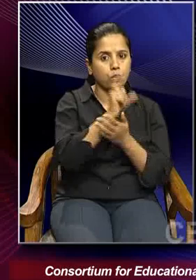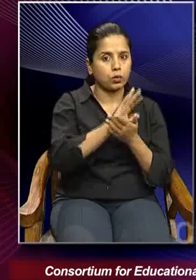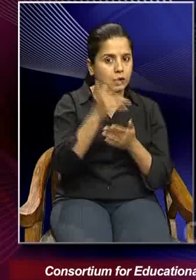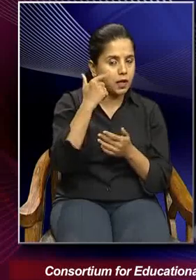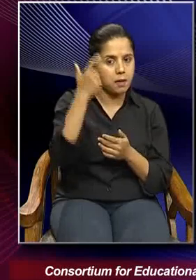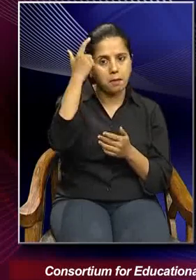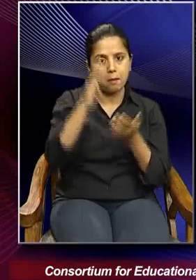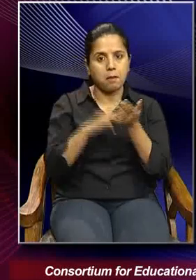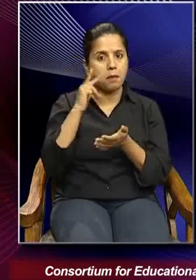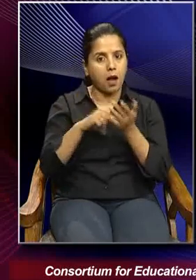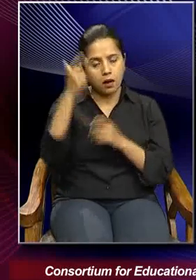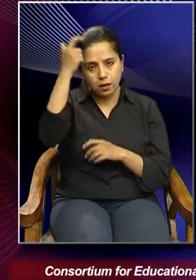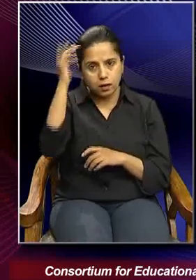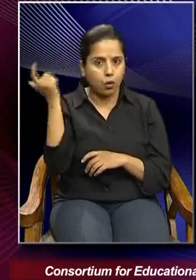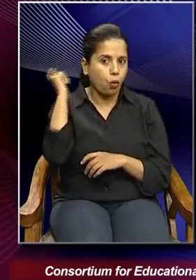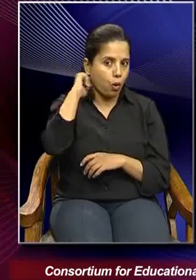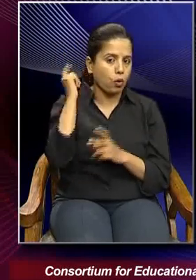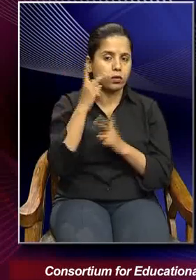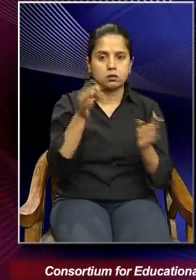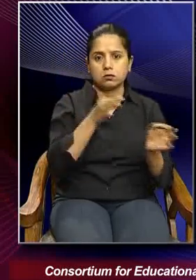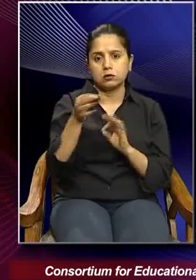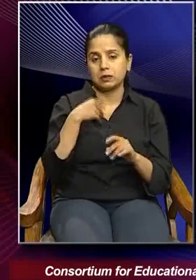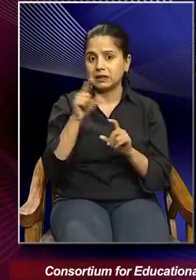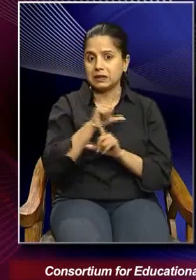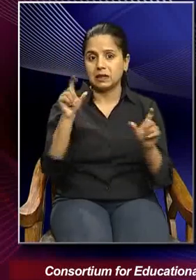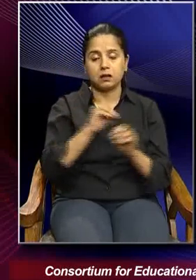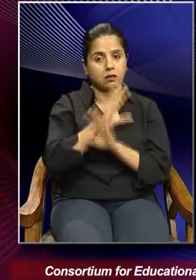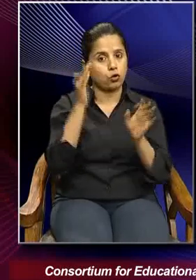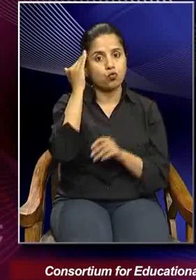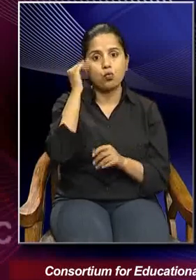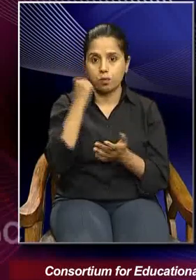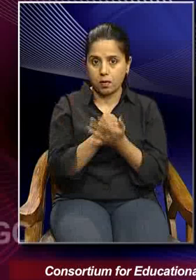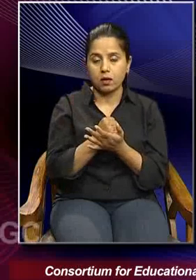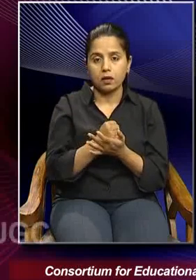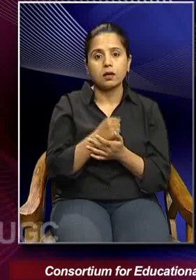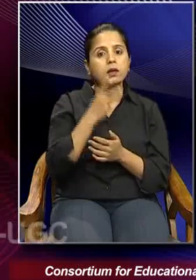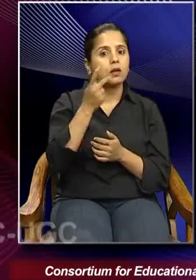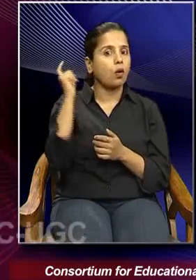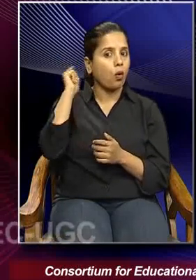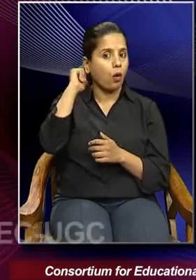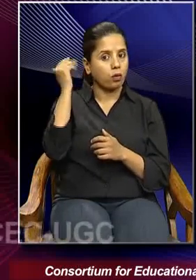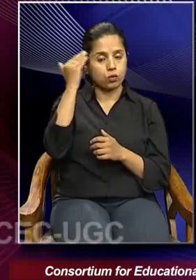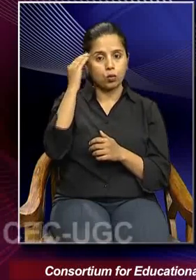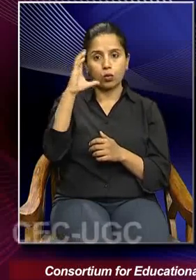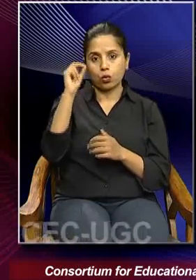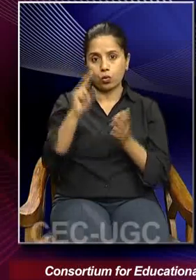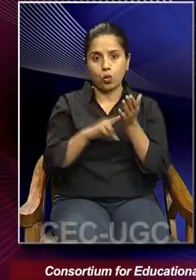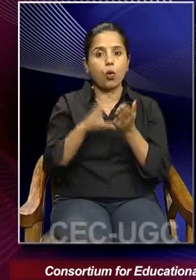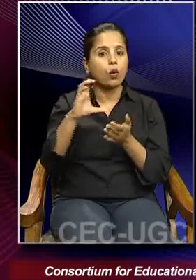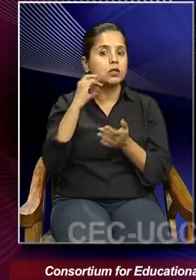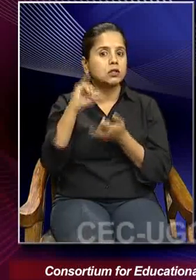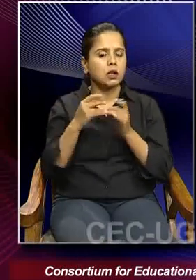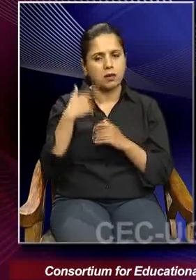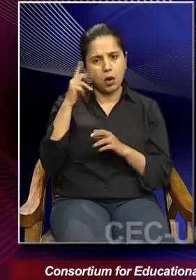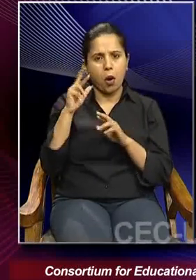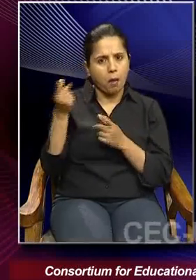mind and consciousness, which we need to be very clear of. So, consciousness is, or the pure